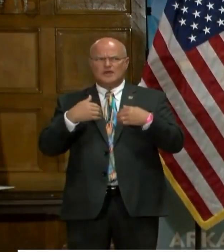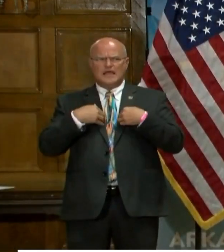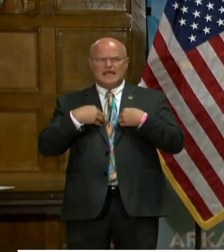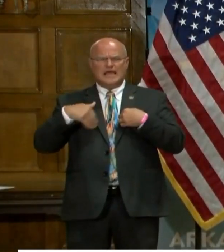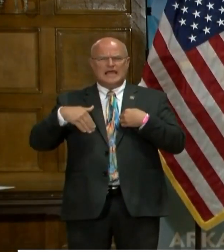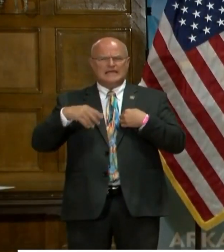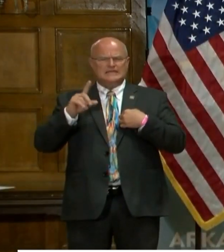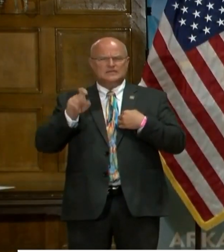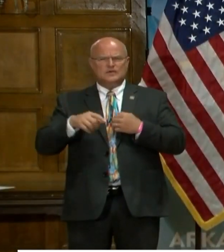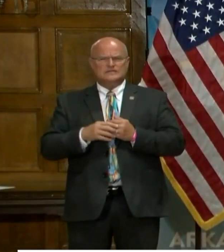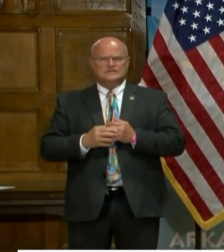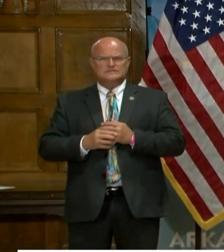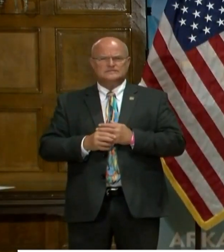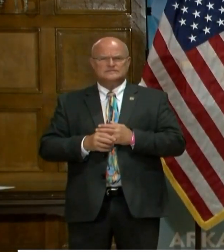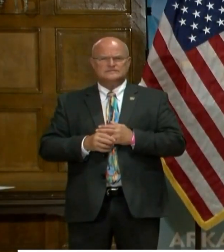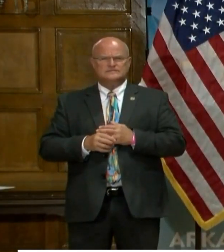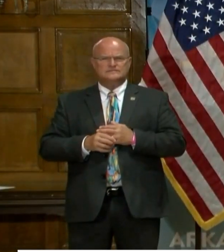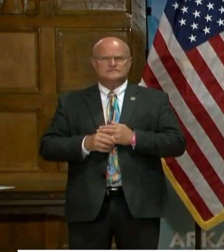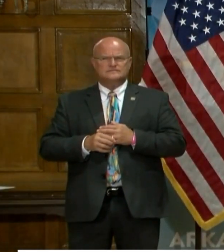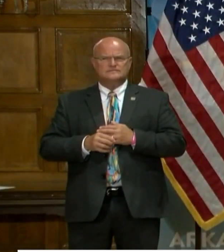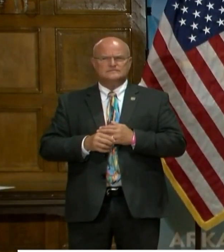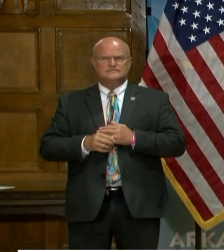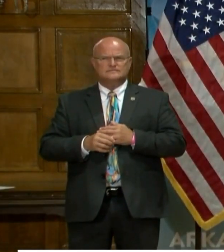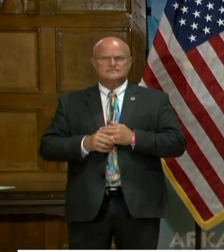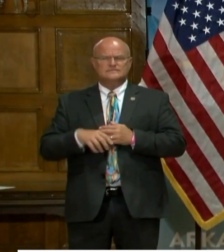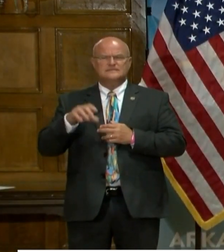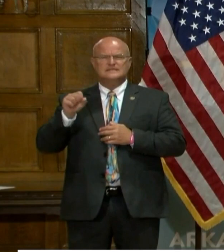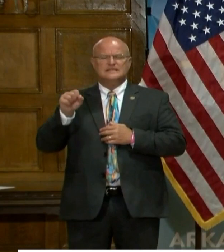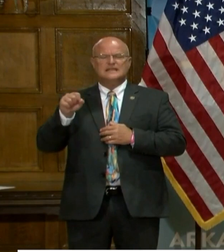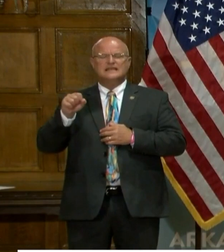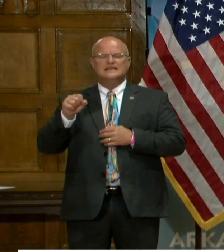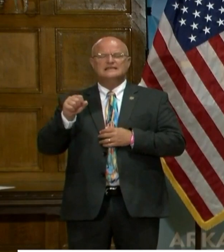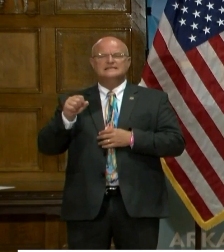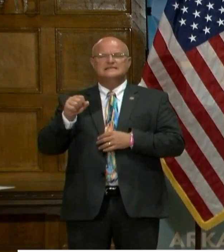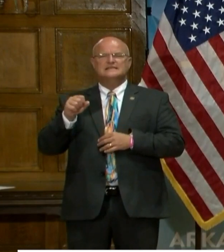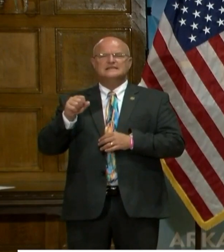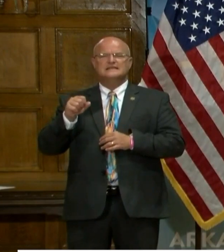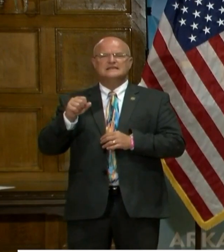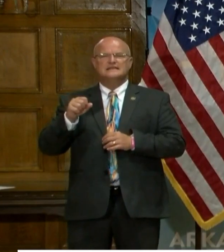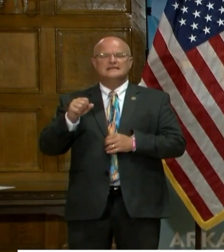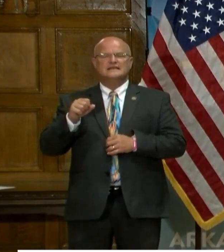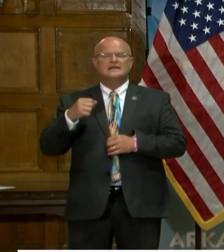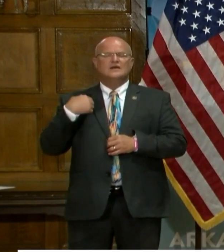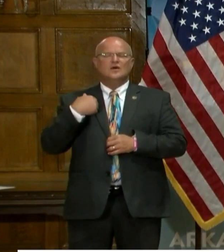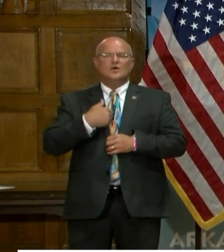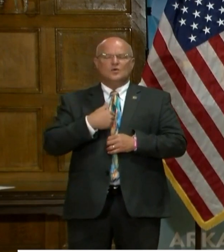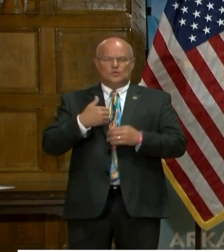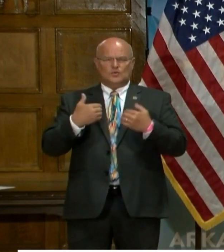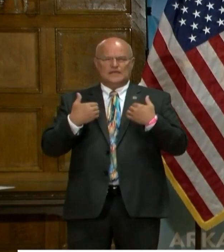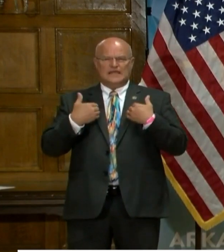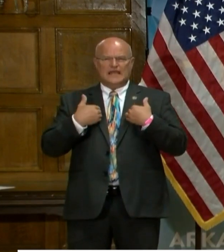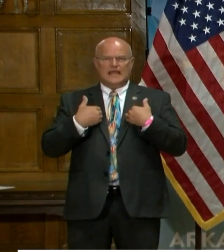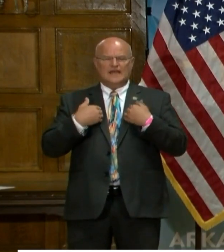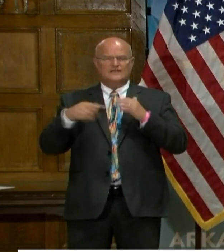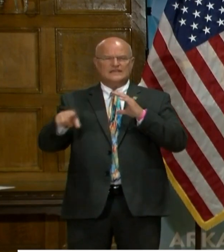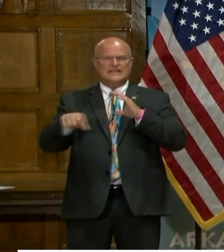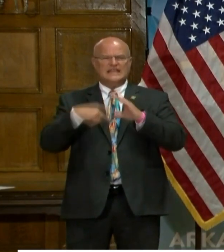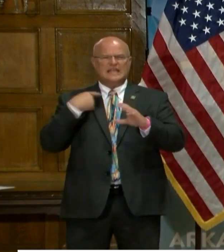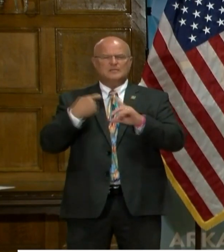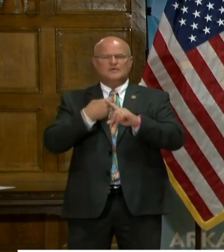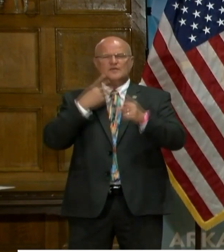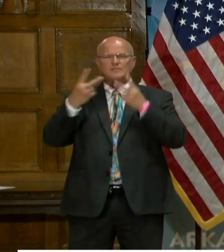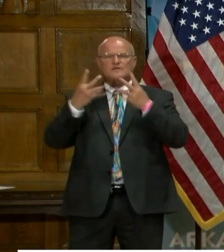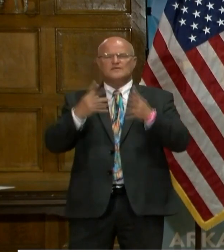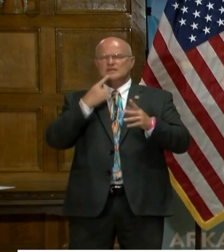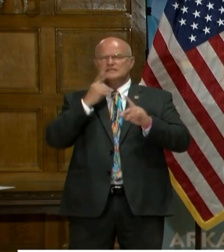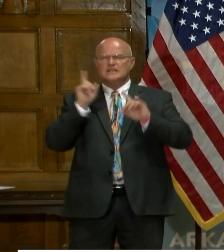hasn't asked a question remotely. Yes, this is Inkirka Azuka with KNWA. We had a email from a viewer that says